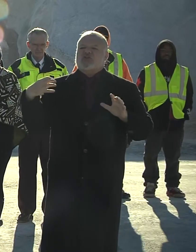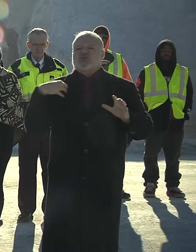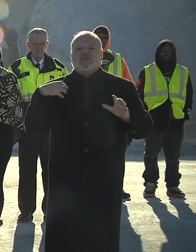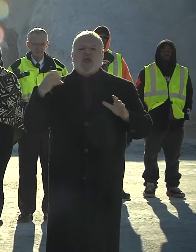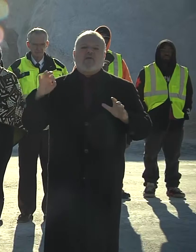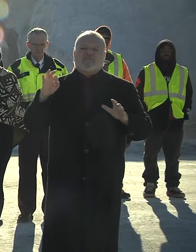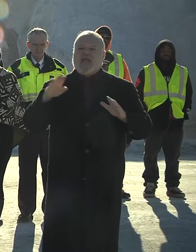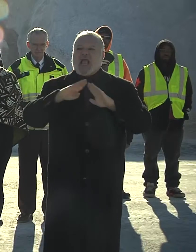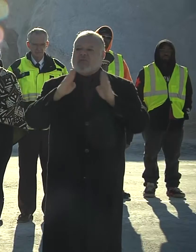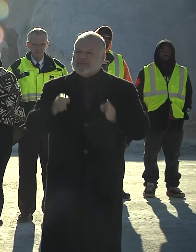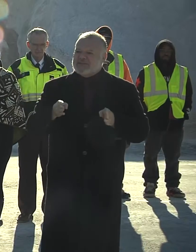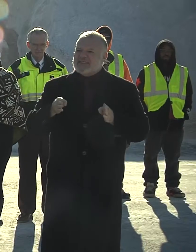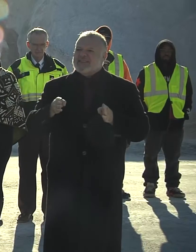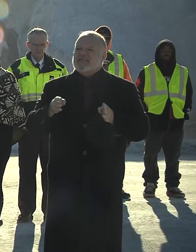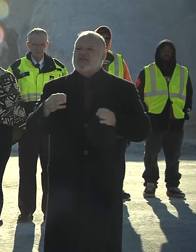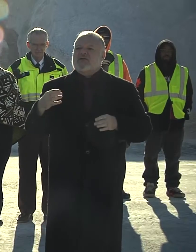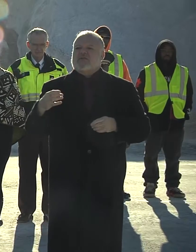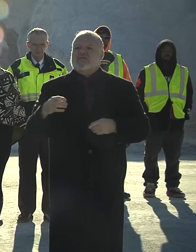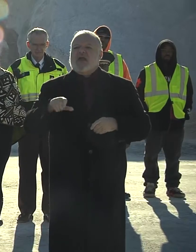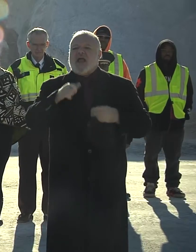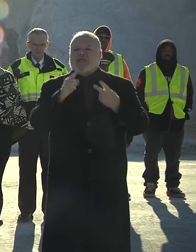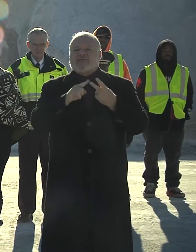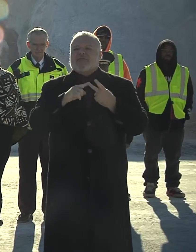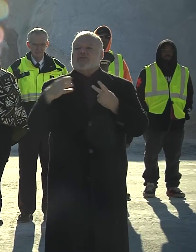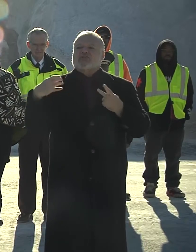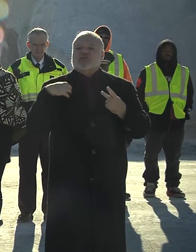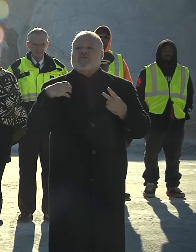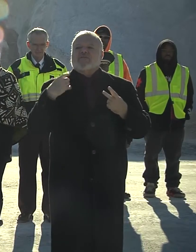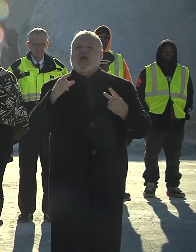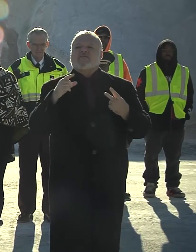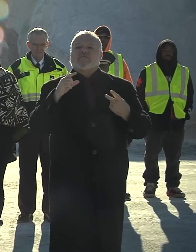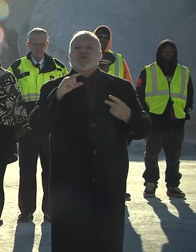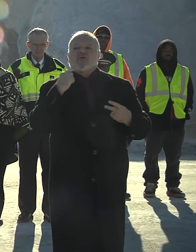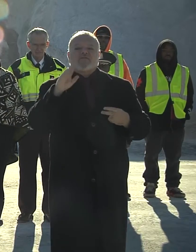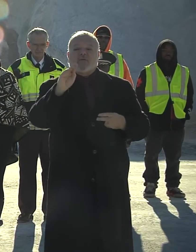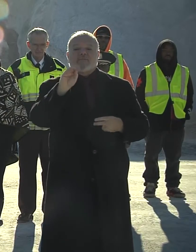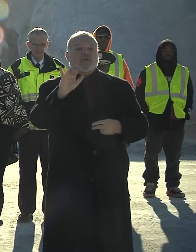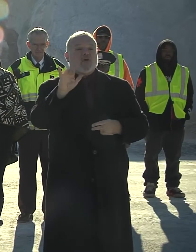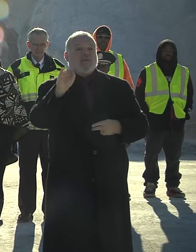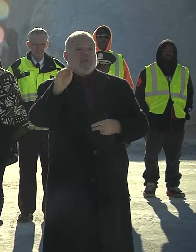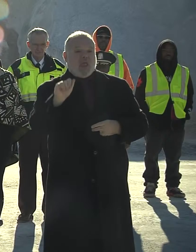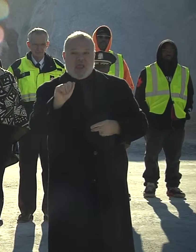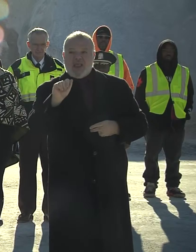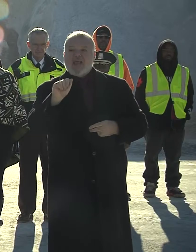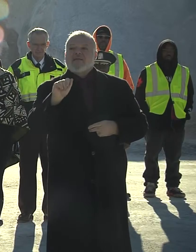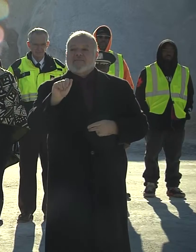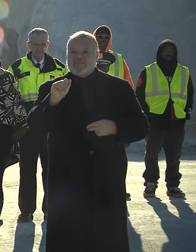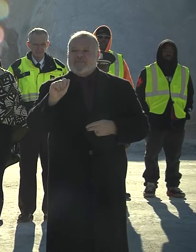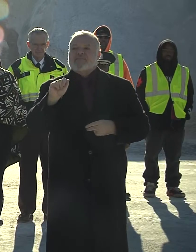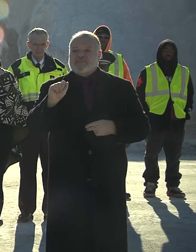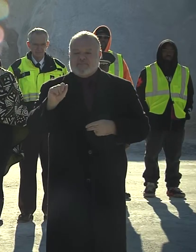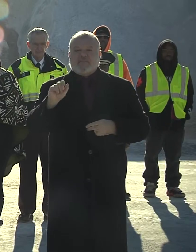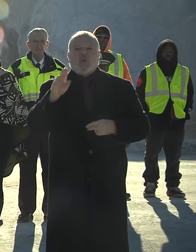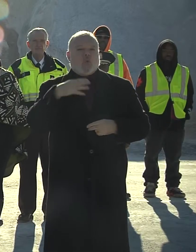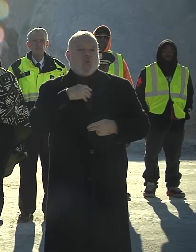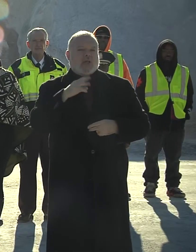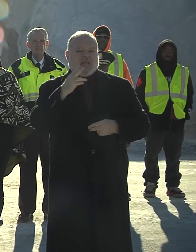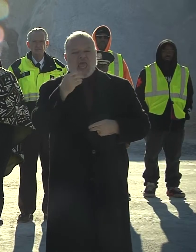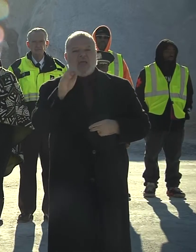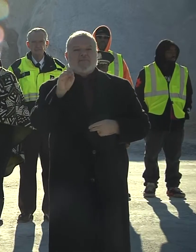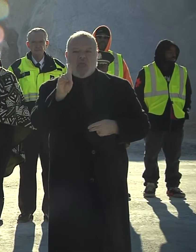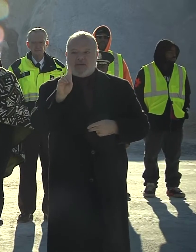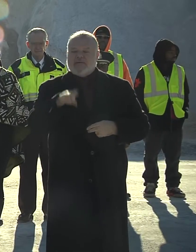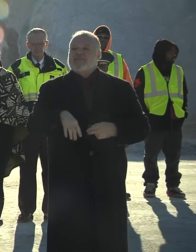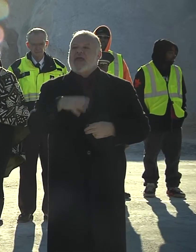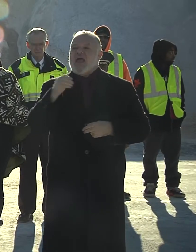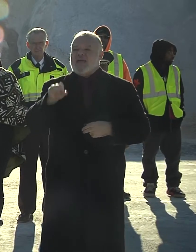Cabinet, Chief Reverend Mariama Whitehammond, who runs our Energy, Environment, and Open Space Cabinet, EMS